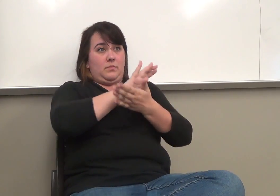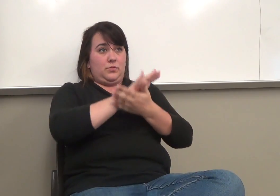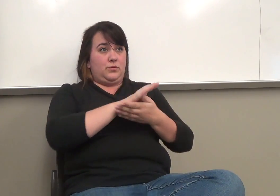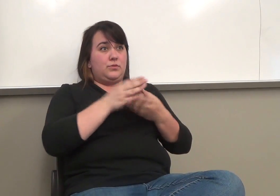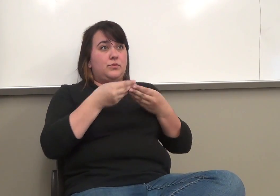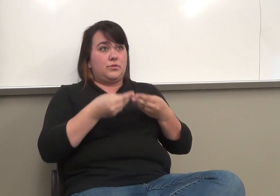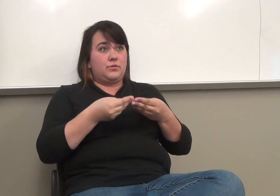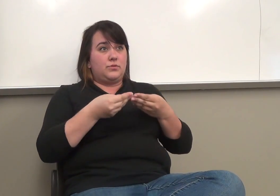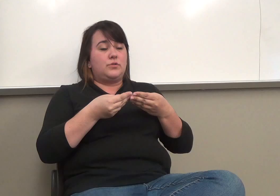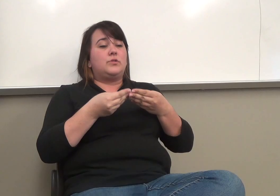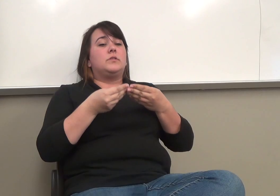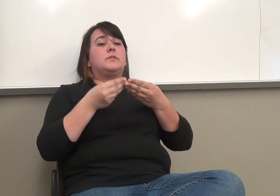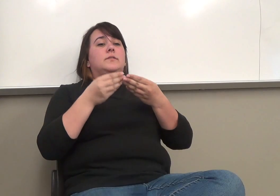and work on it and